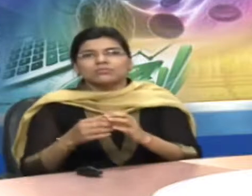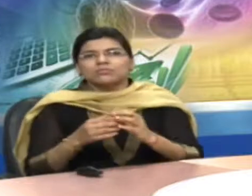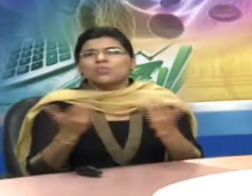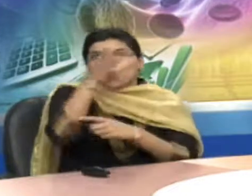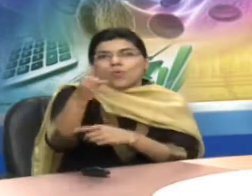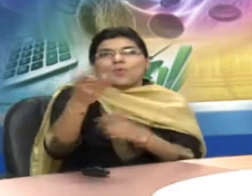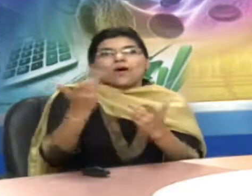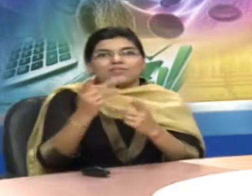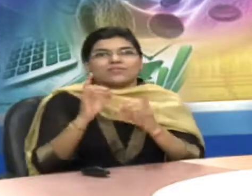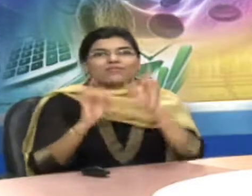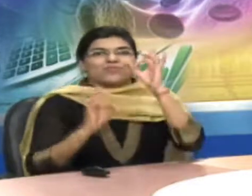Adventure.